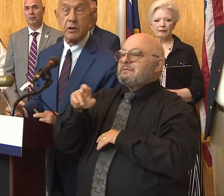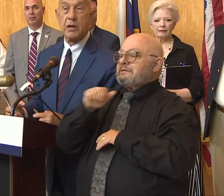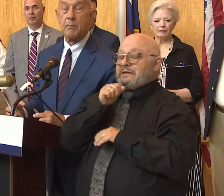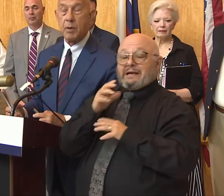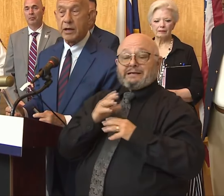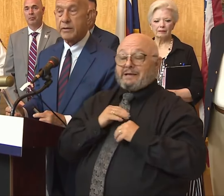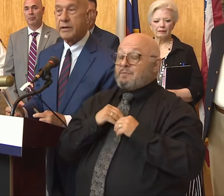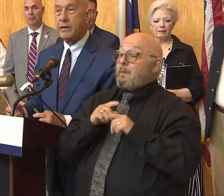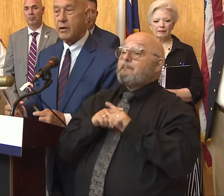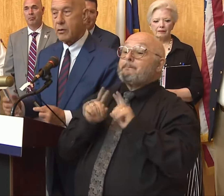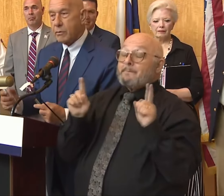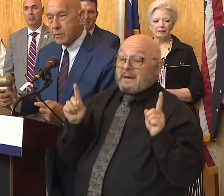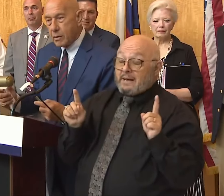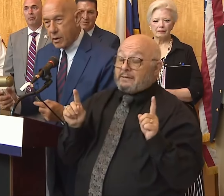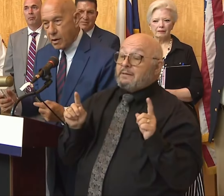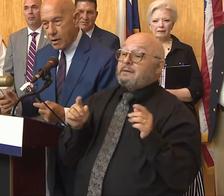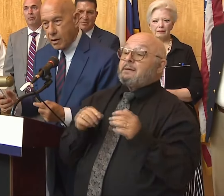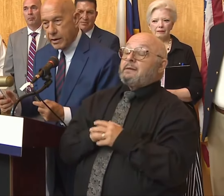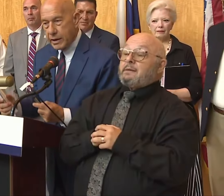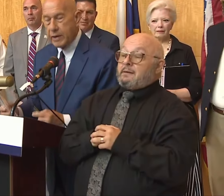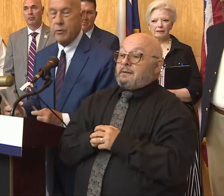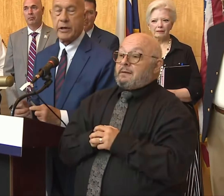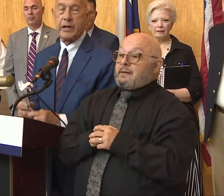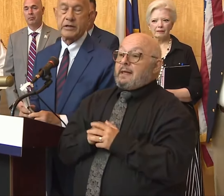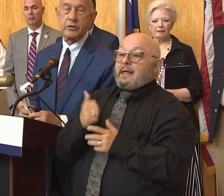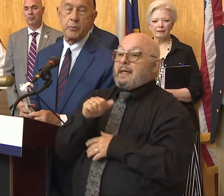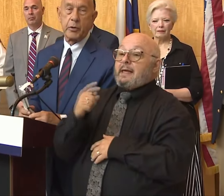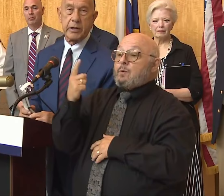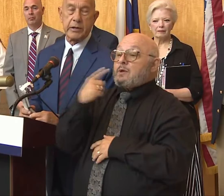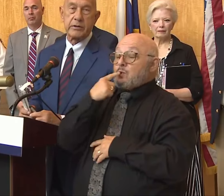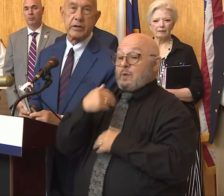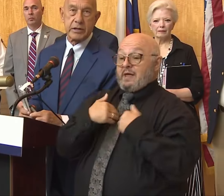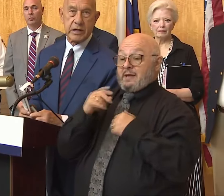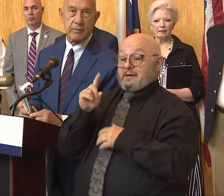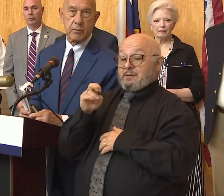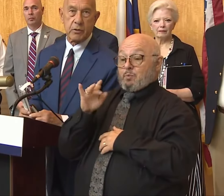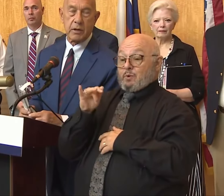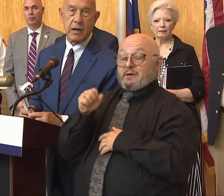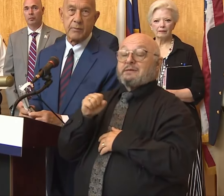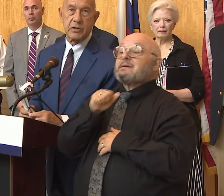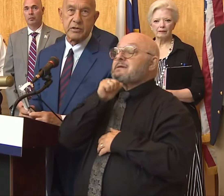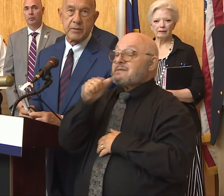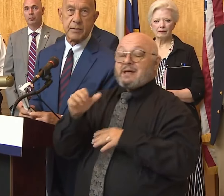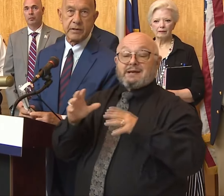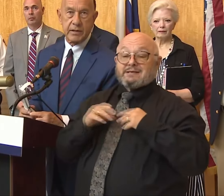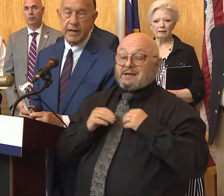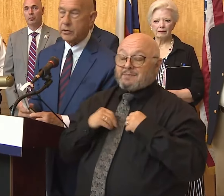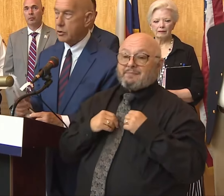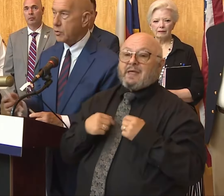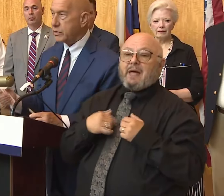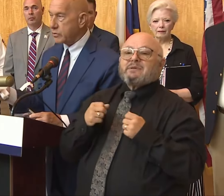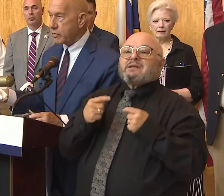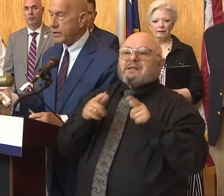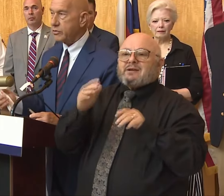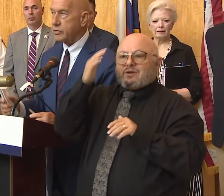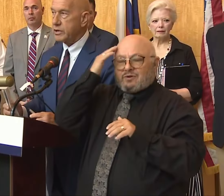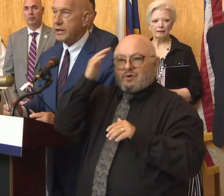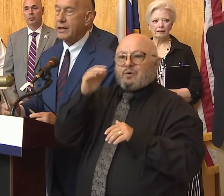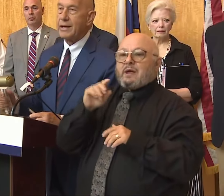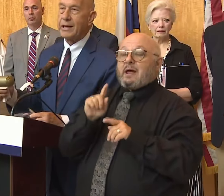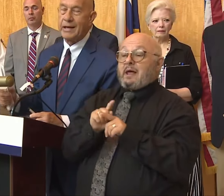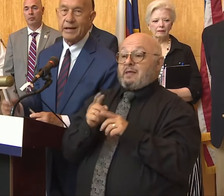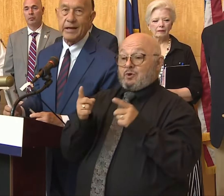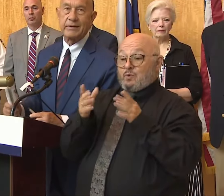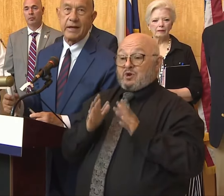unacceptable. But there are anyone that has debris is unacceptable. I'm just simply letting you know, as the director just